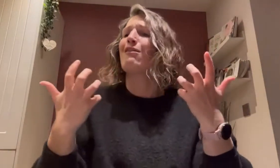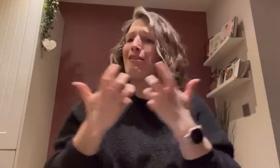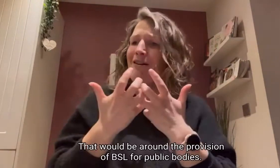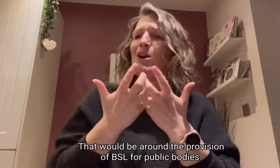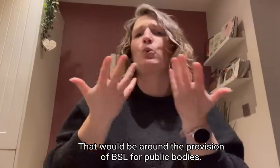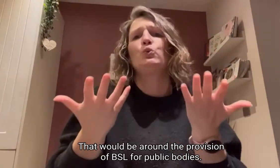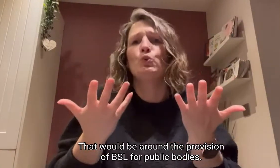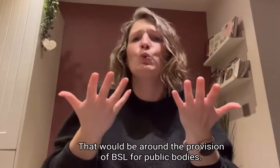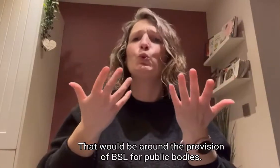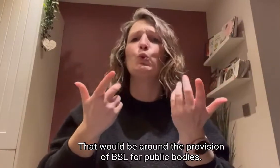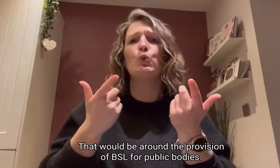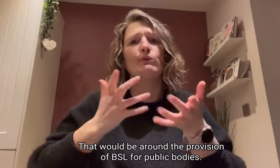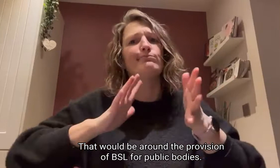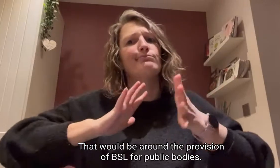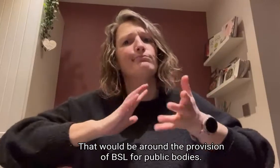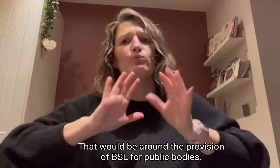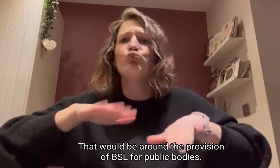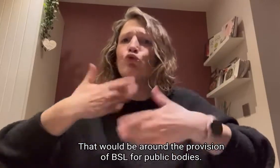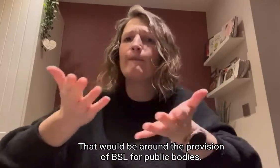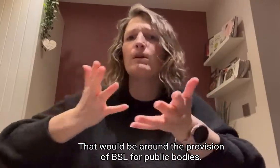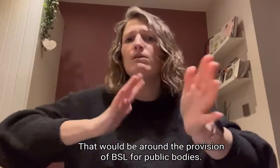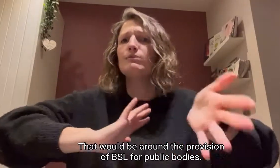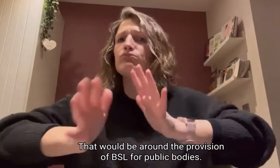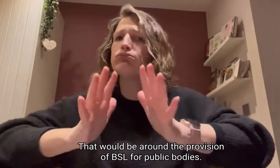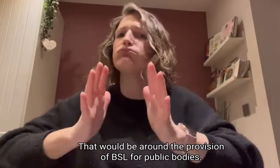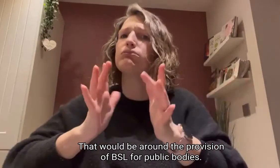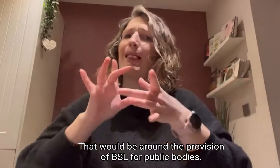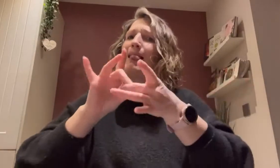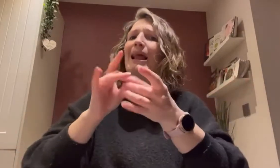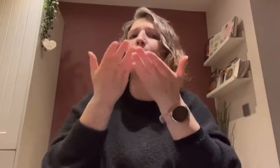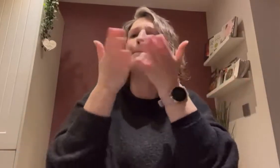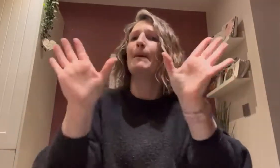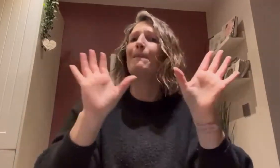That would be around the provision of BSL for public bodies.